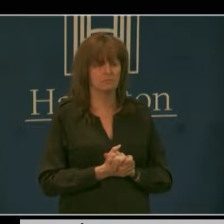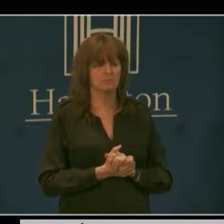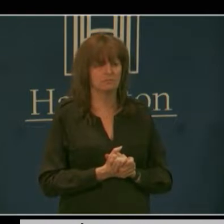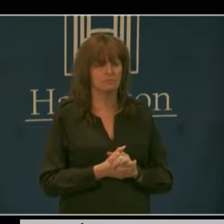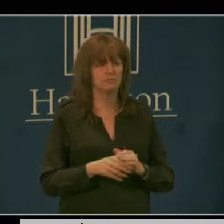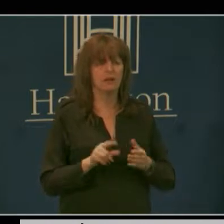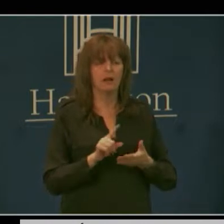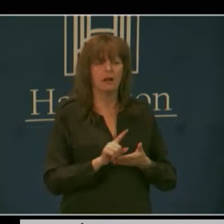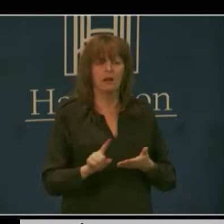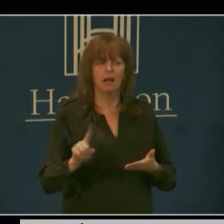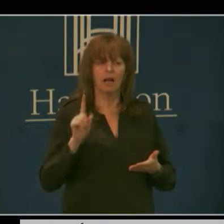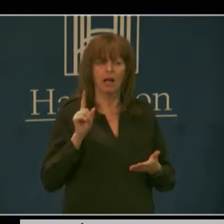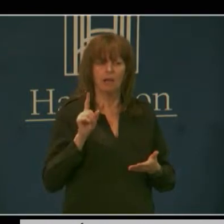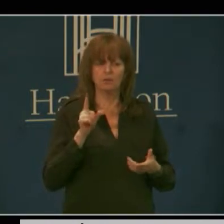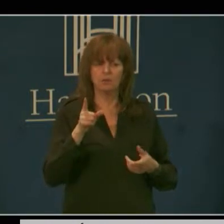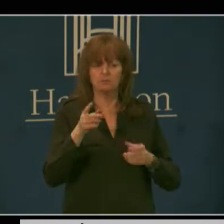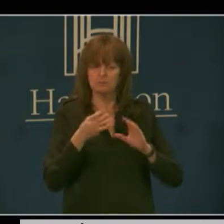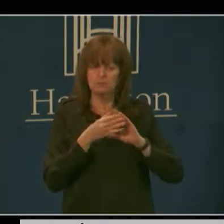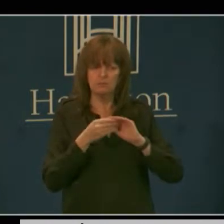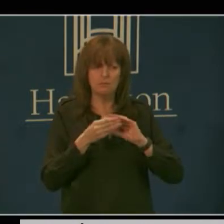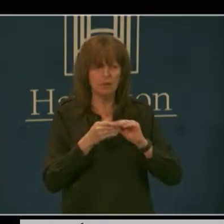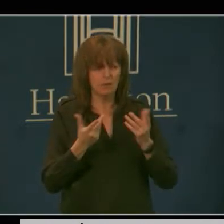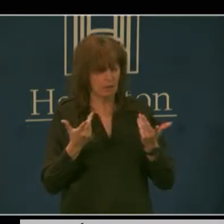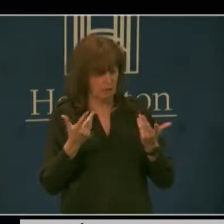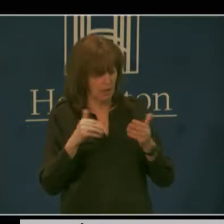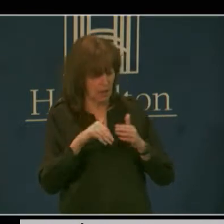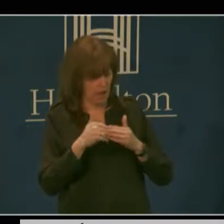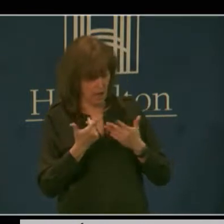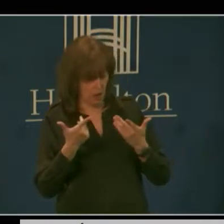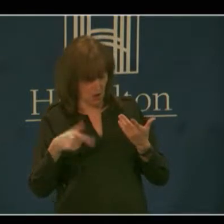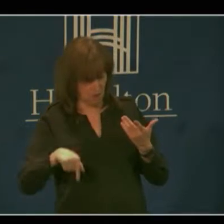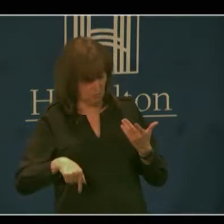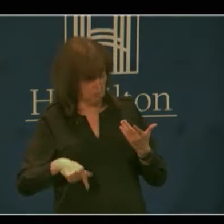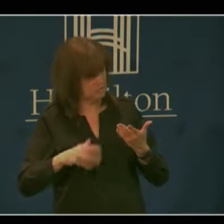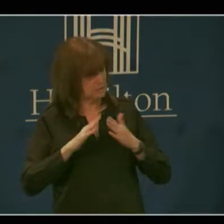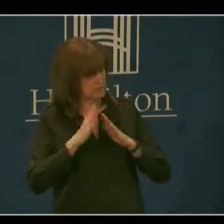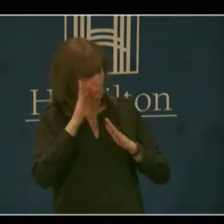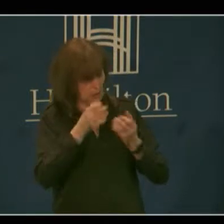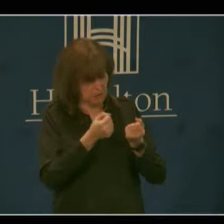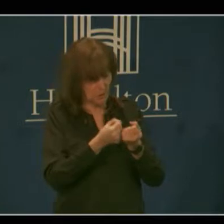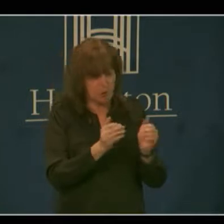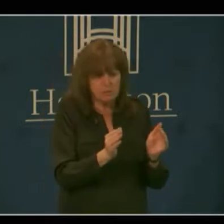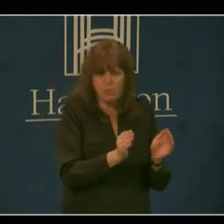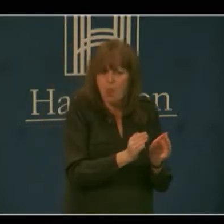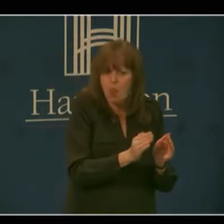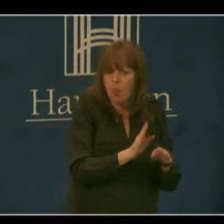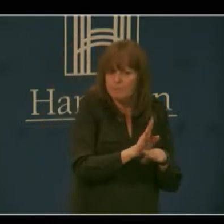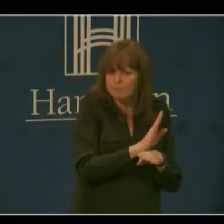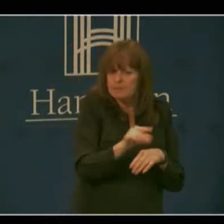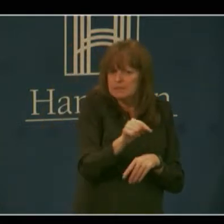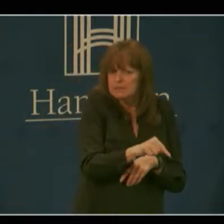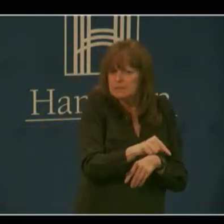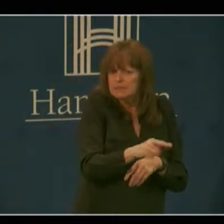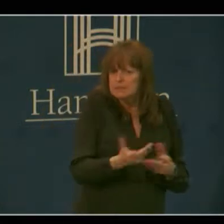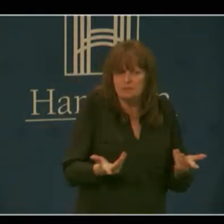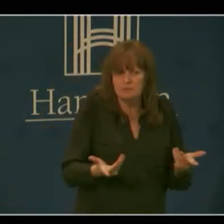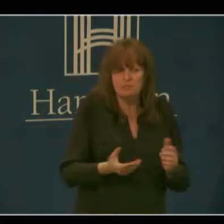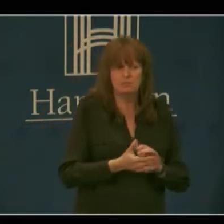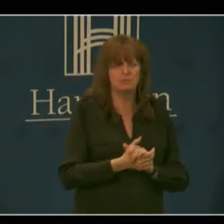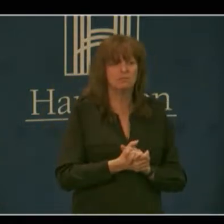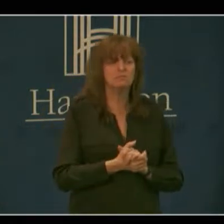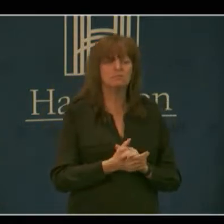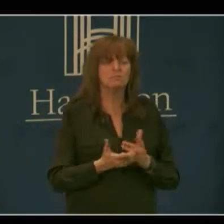city. Can you speak a bit more about that and maybe comment on the progress that has been made over the past